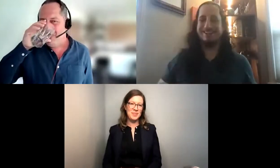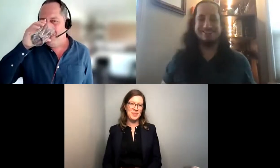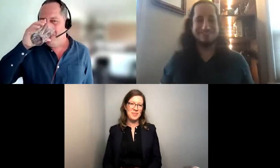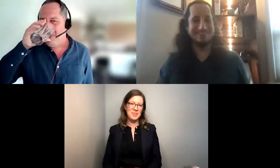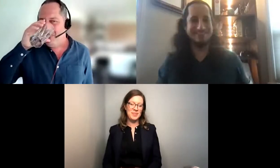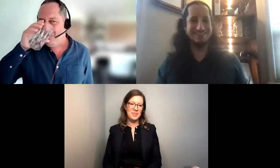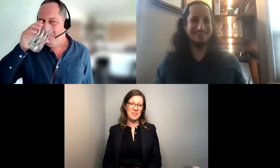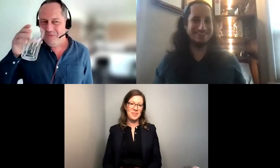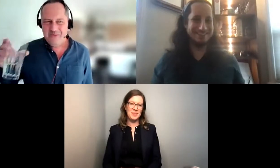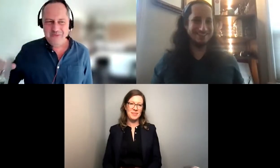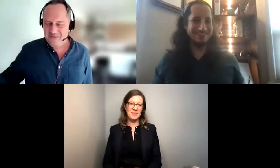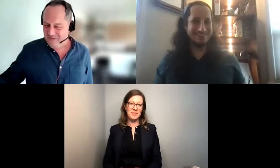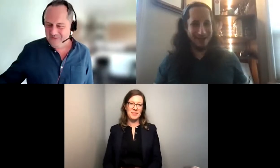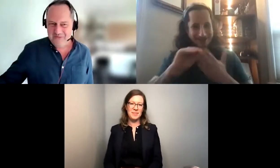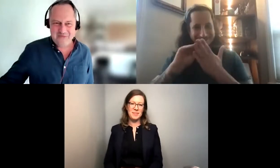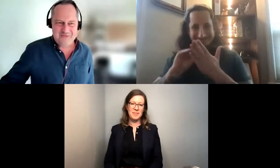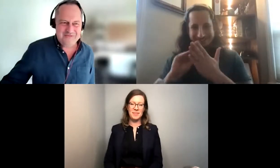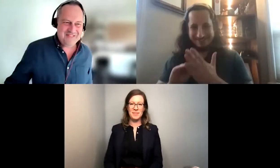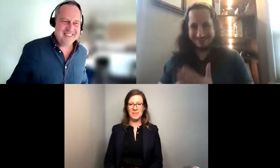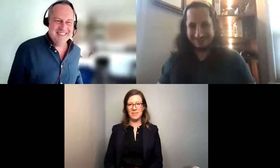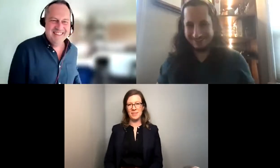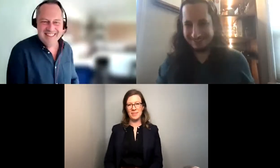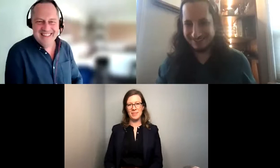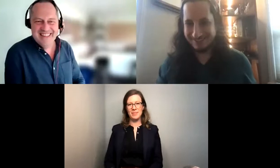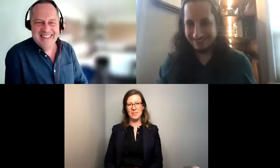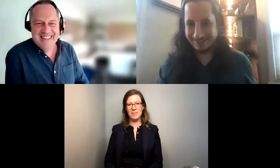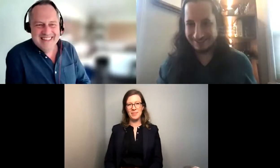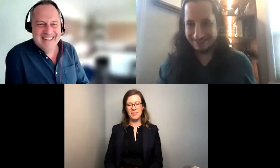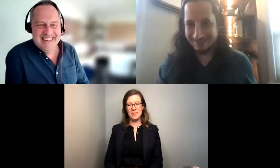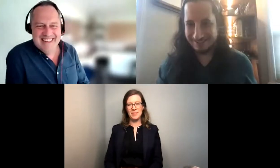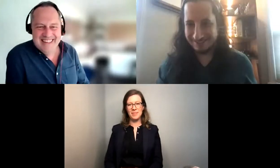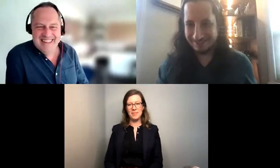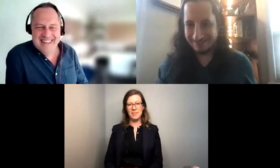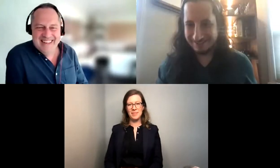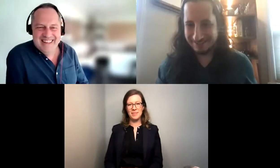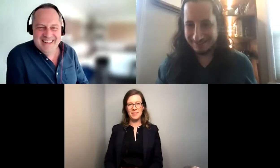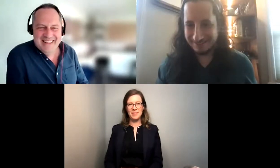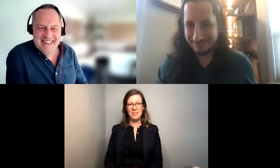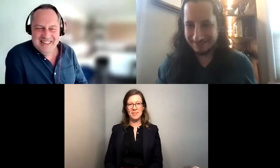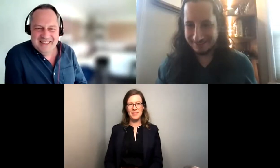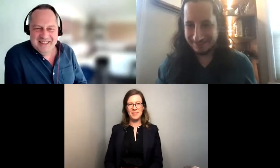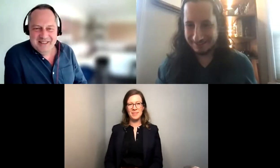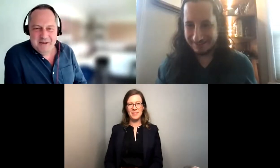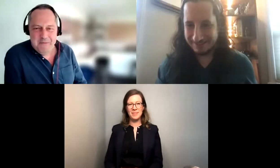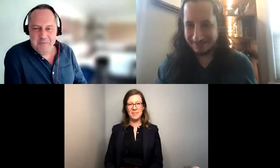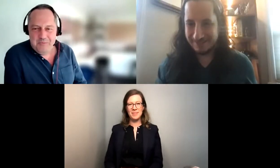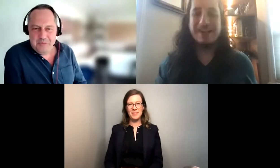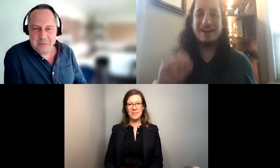I watched your presentation, so that's where I got that. I took notes on what I watched.